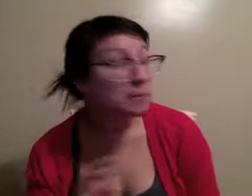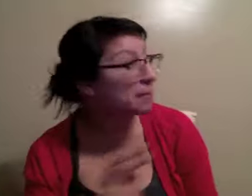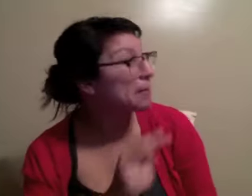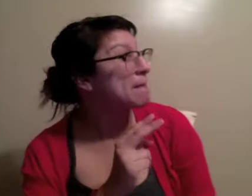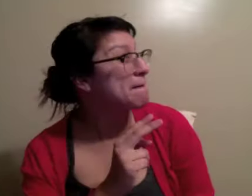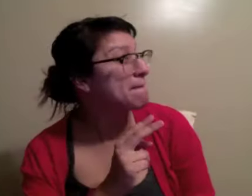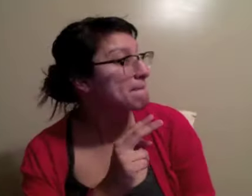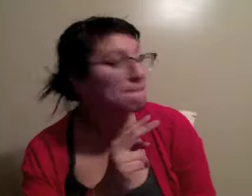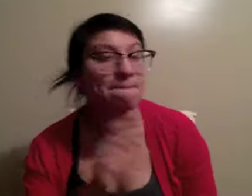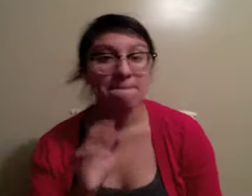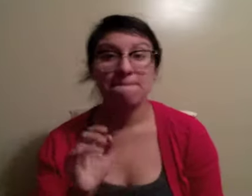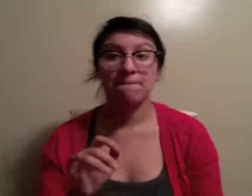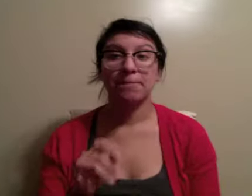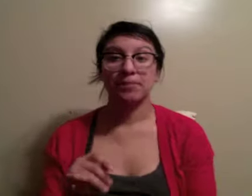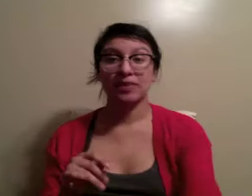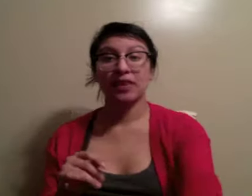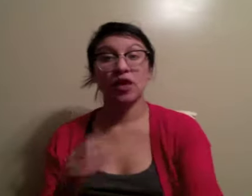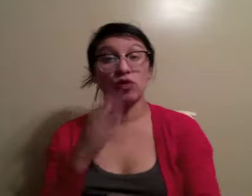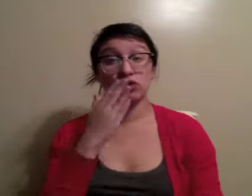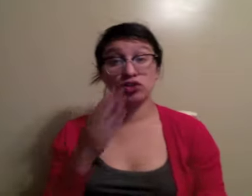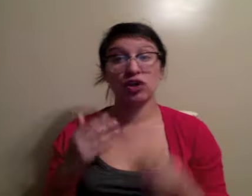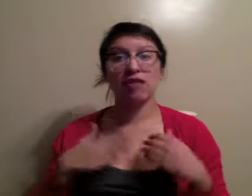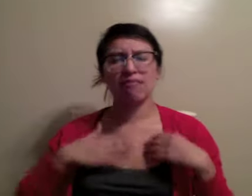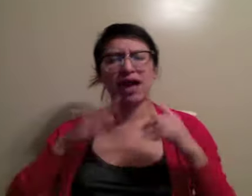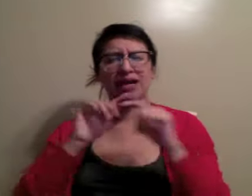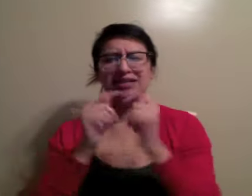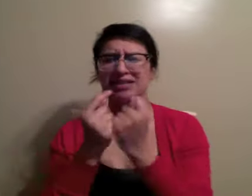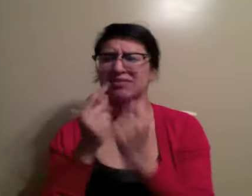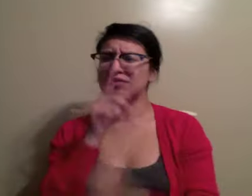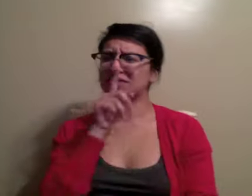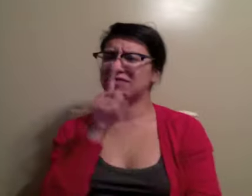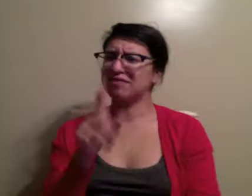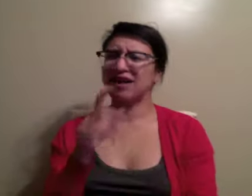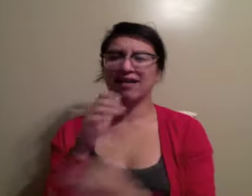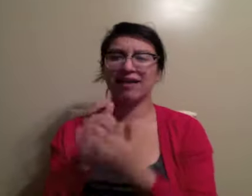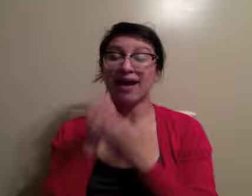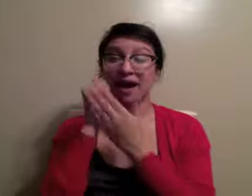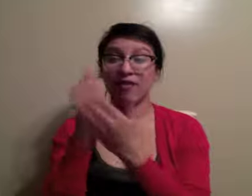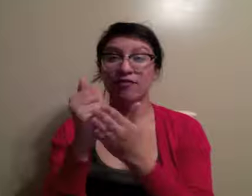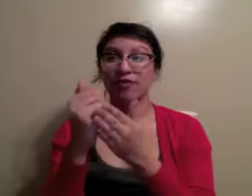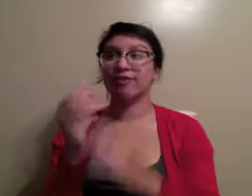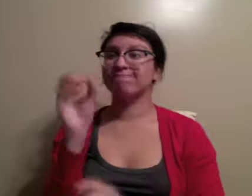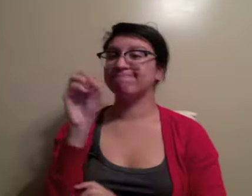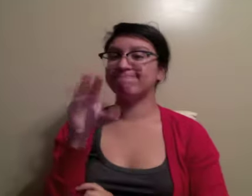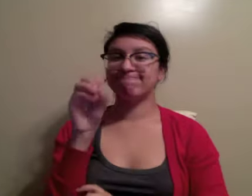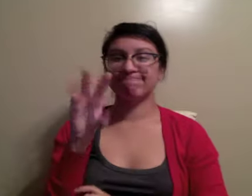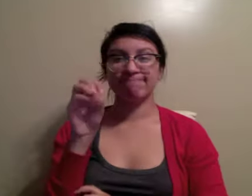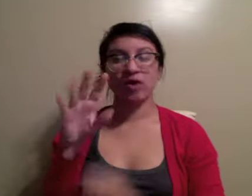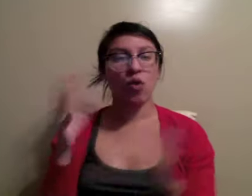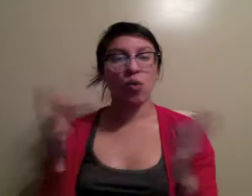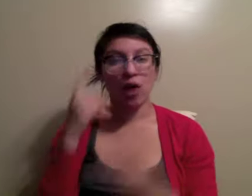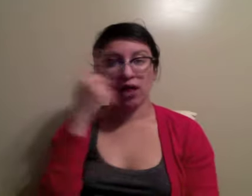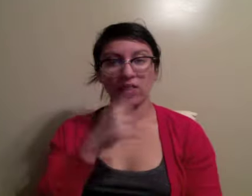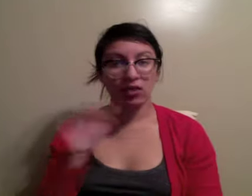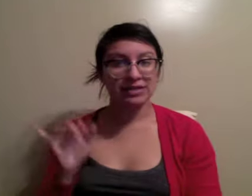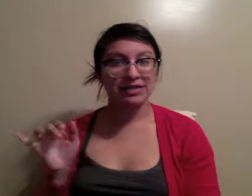version of that disconnect, if you leveraged it right, might work in the Fair Housing Bill's favor. He starts to gather testimony